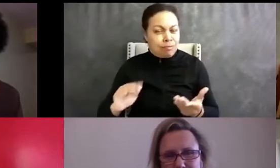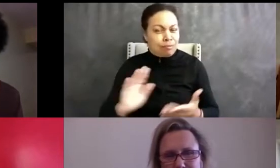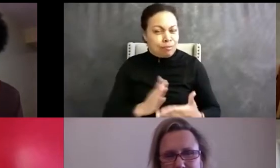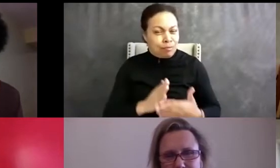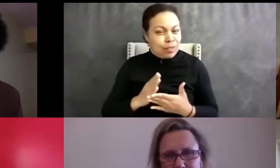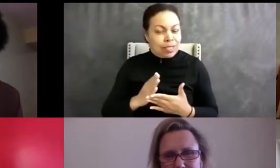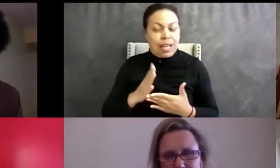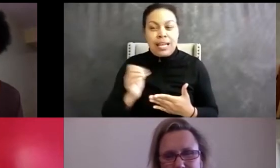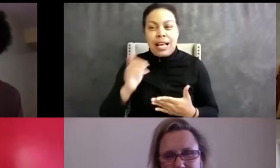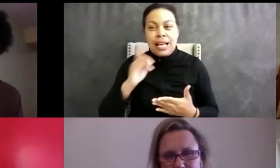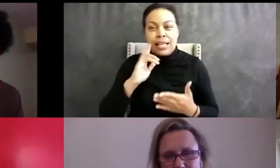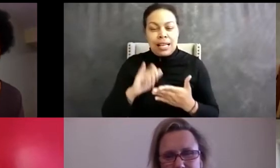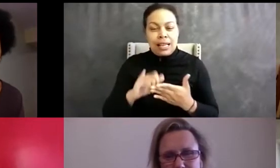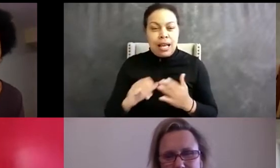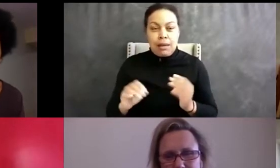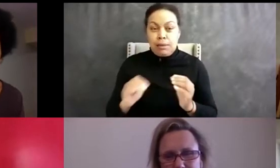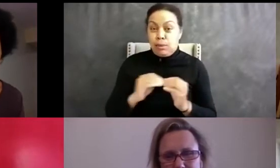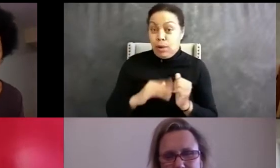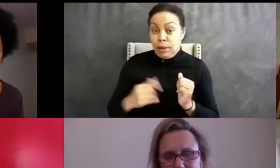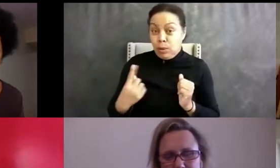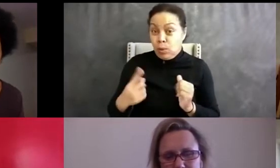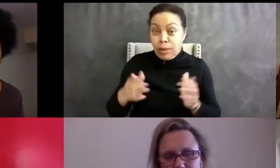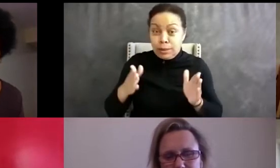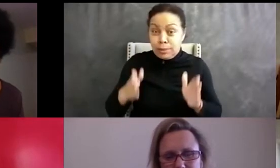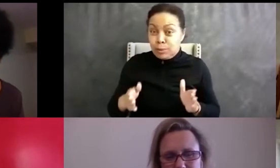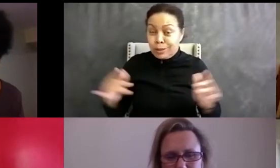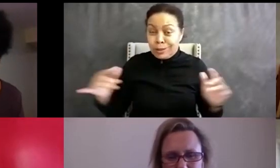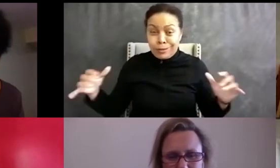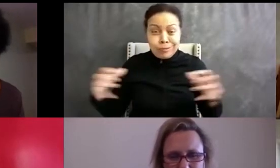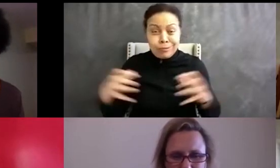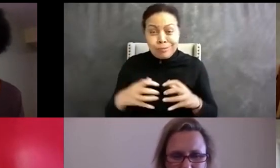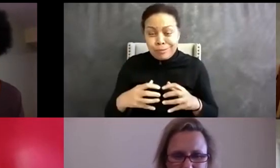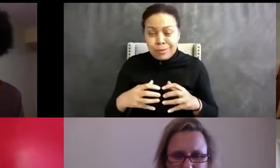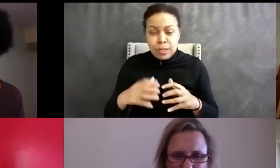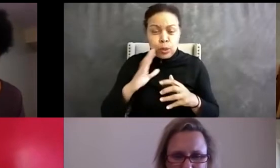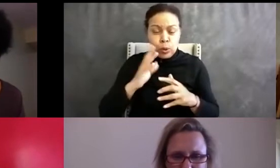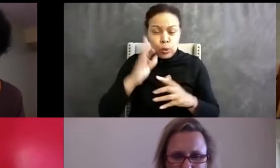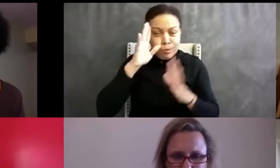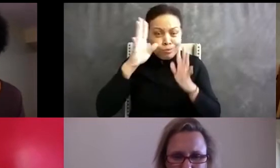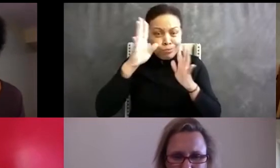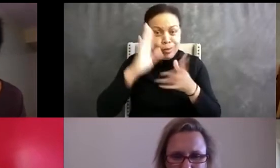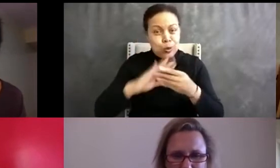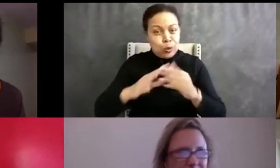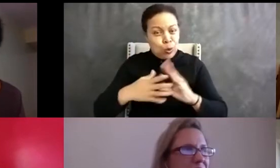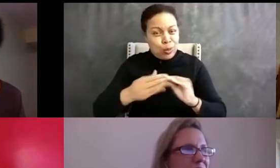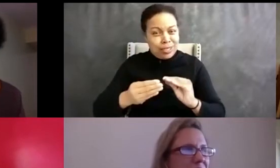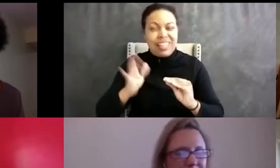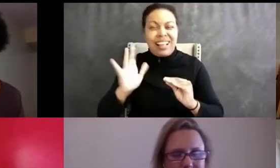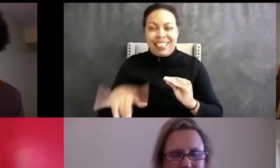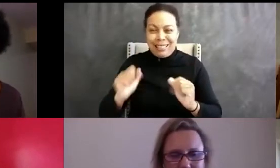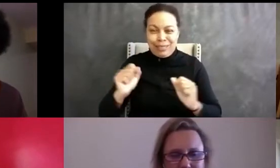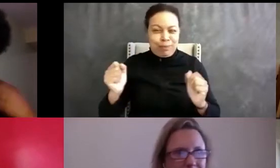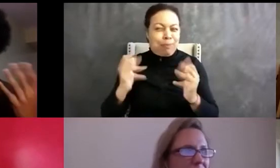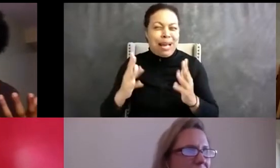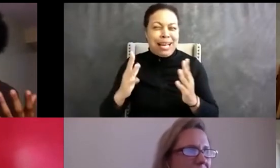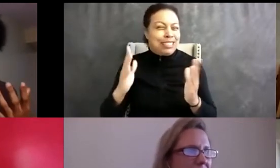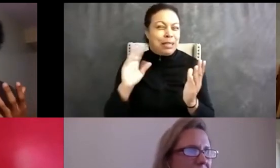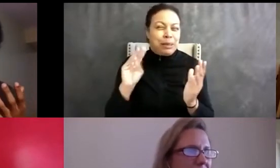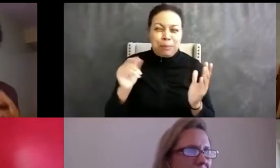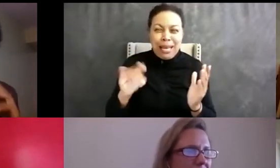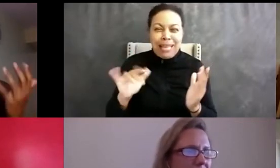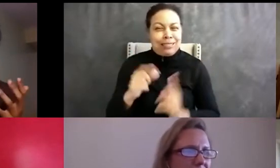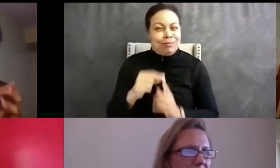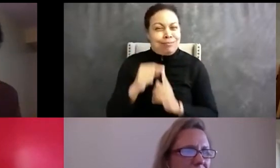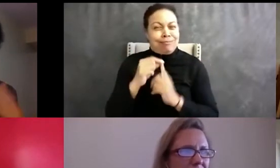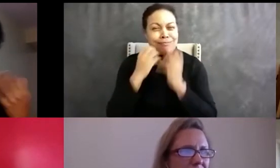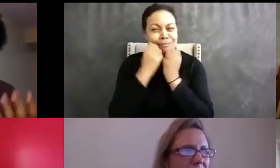think when more than one person is gathered in a place to write a story, some magic happens. So just so I can get a sense of who